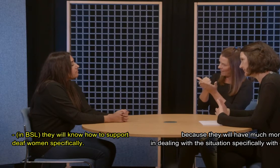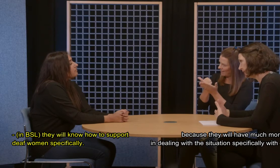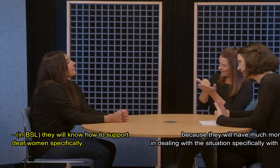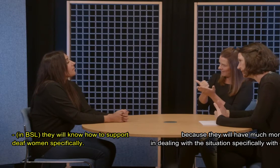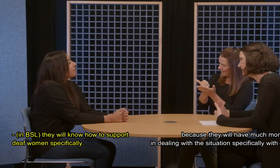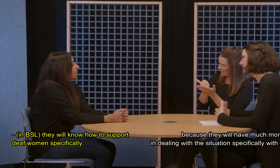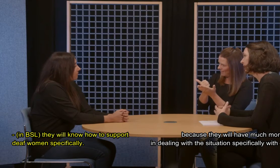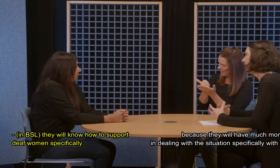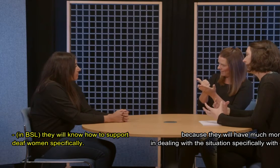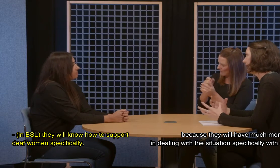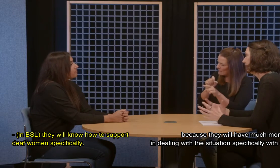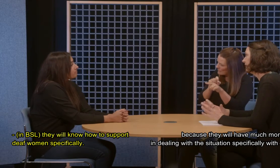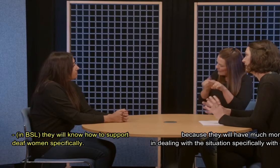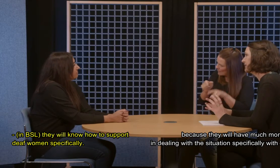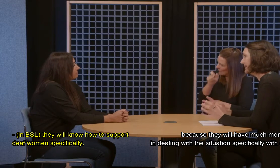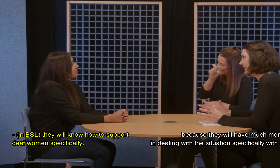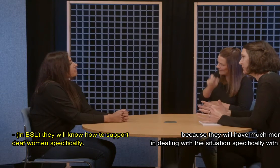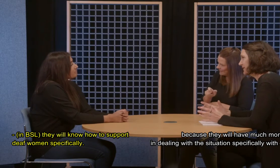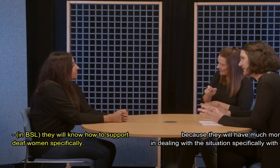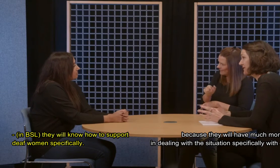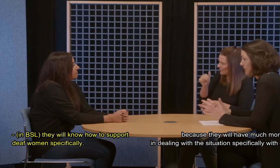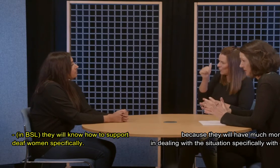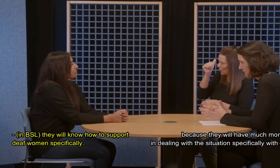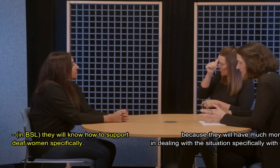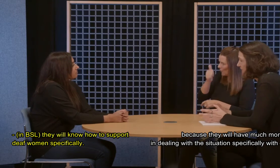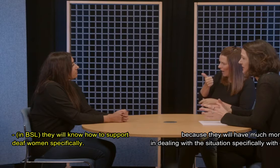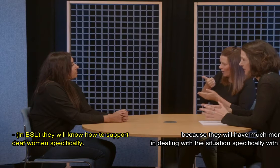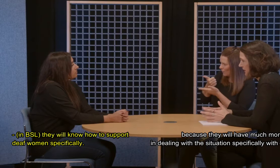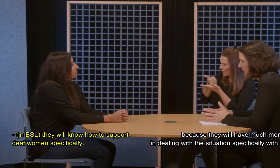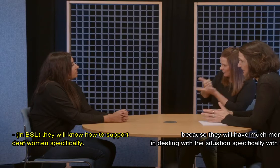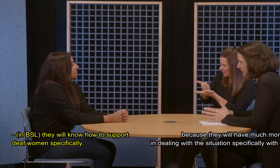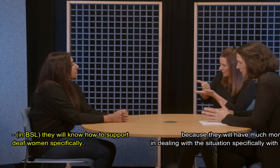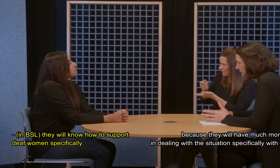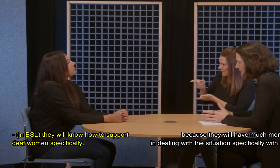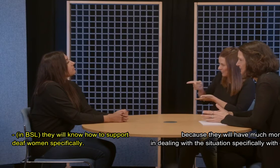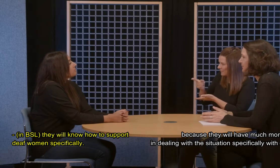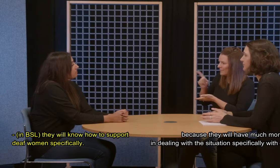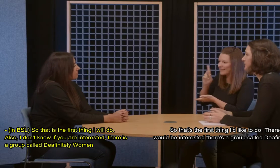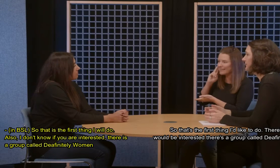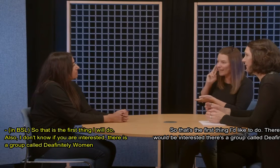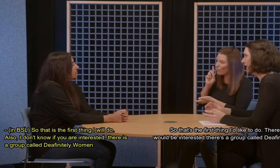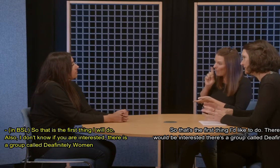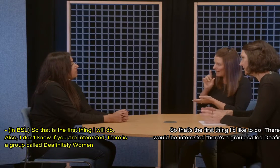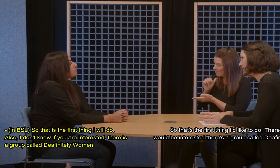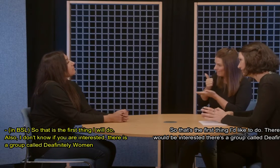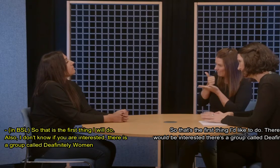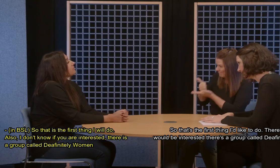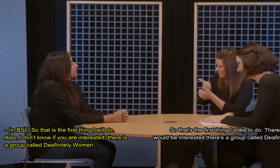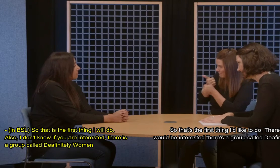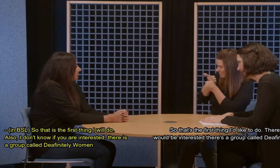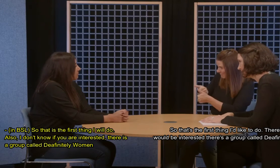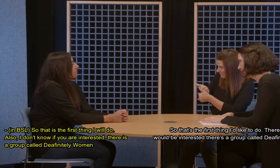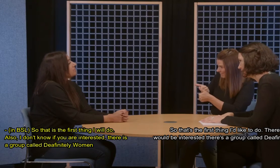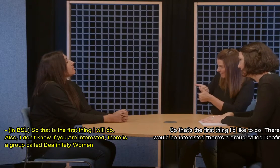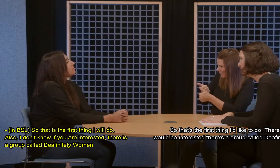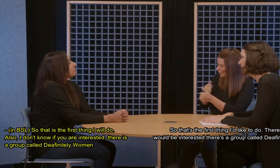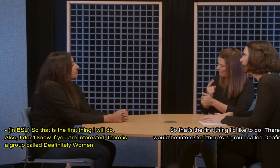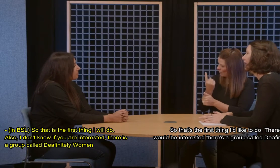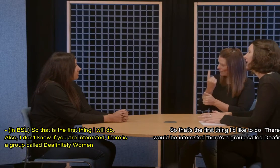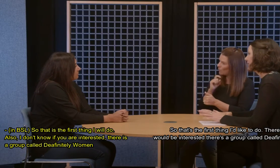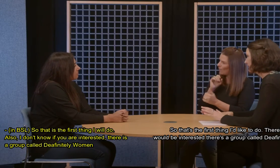more experience in dealing with this situation, specifically with deaf women. So that's the first thing I'd like to